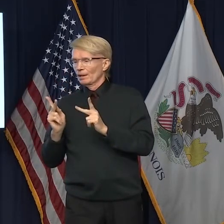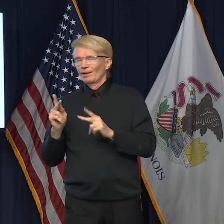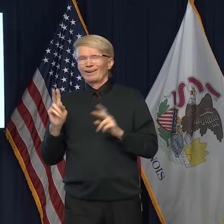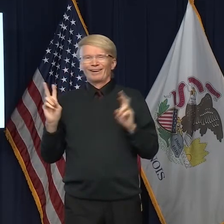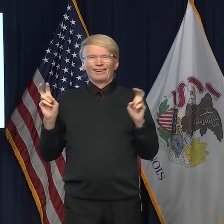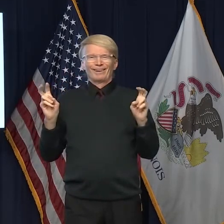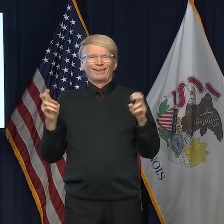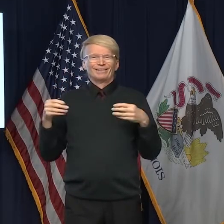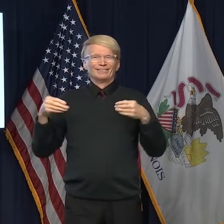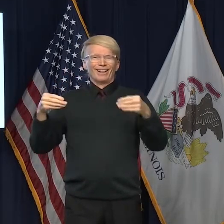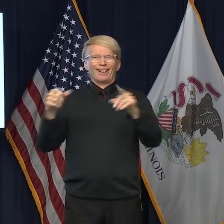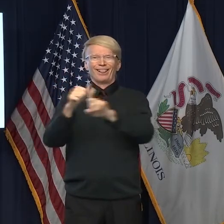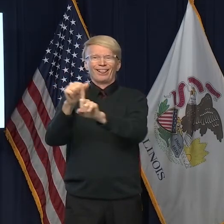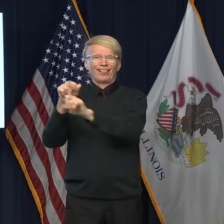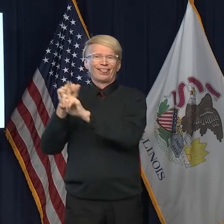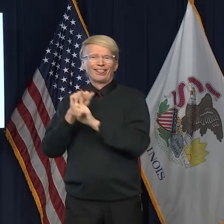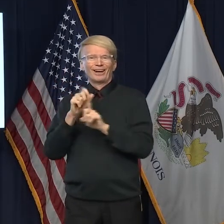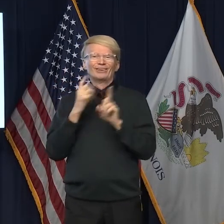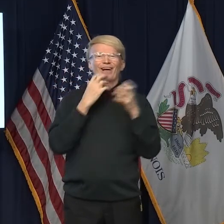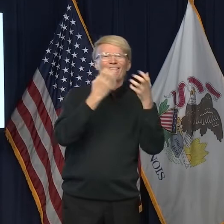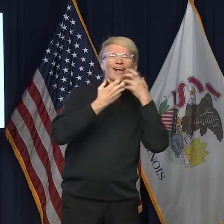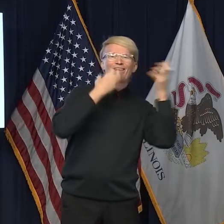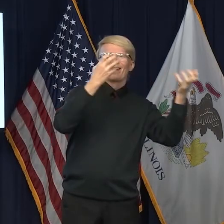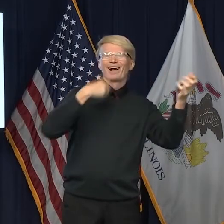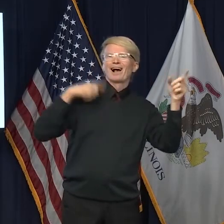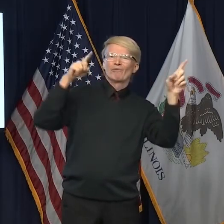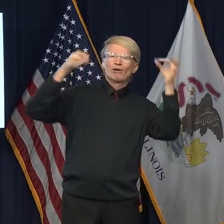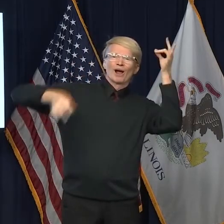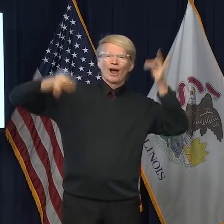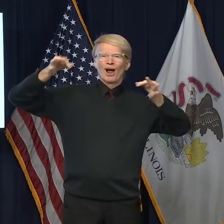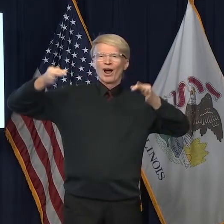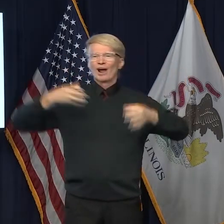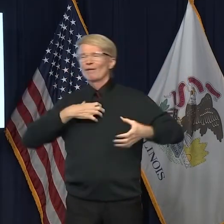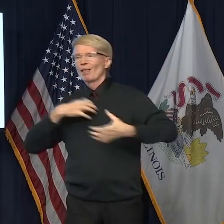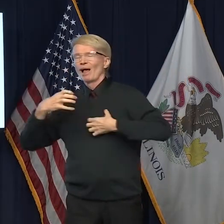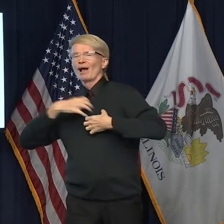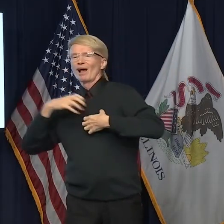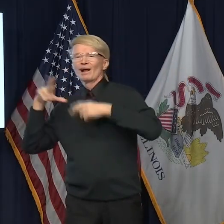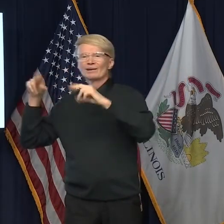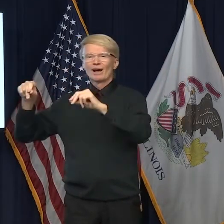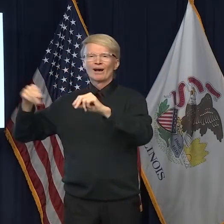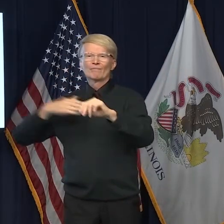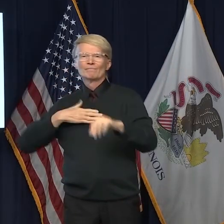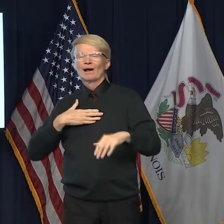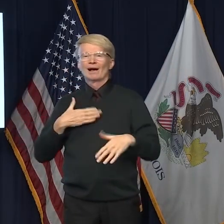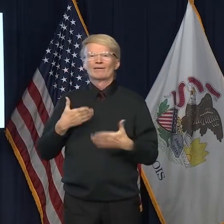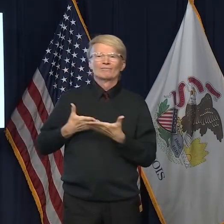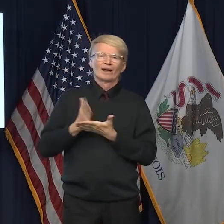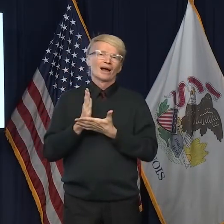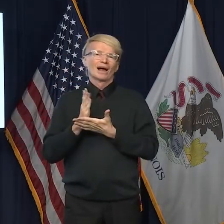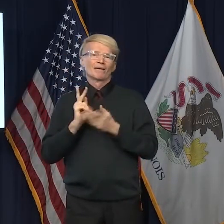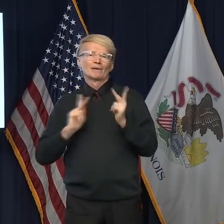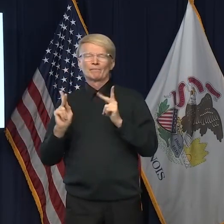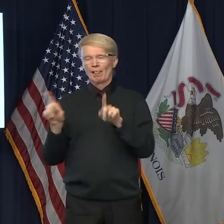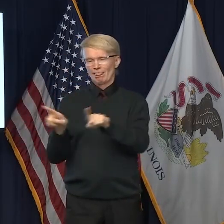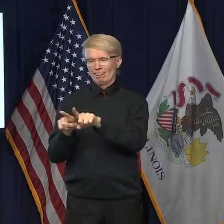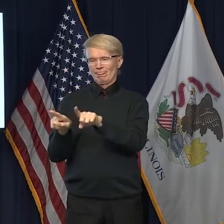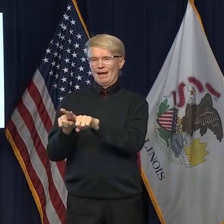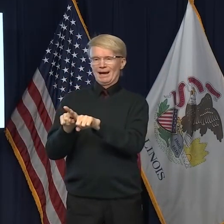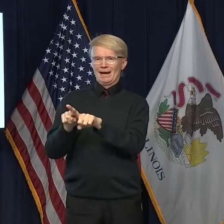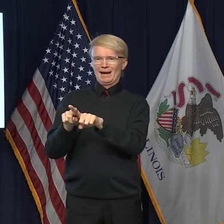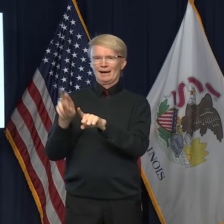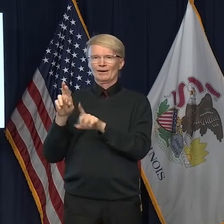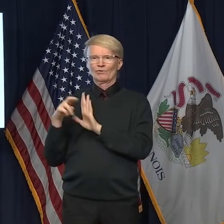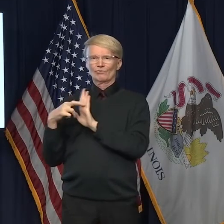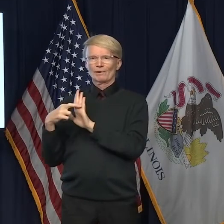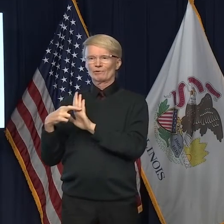been running around to courts and filing complaints on behalf of people like